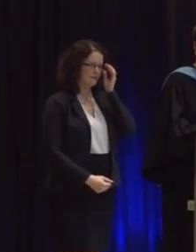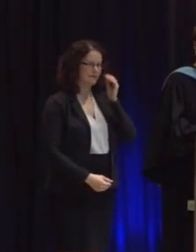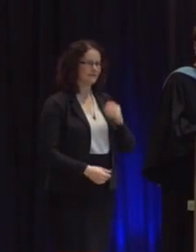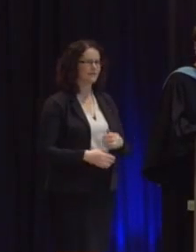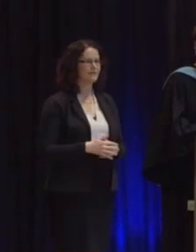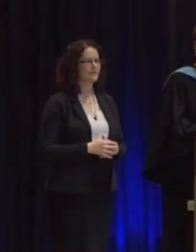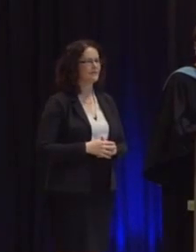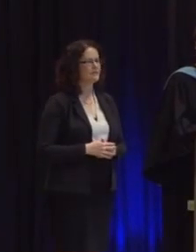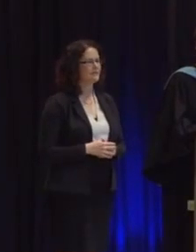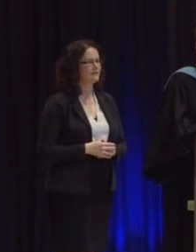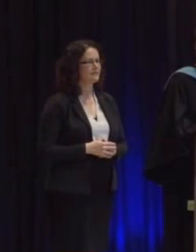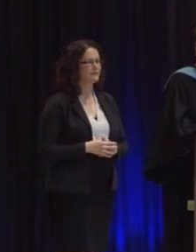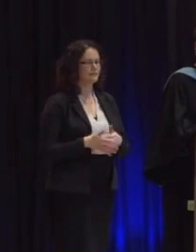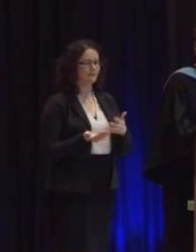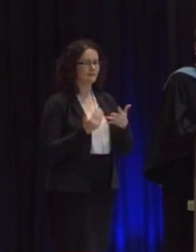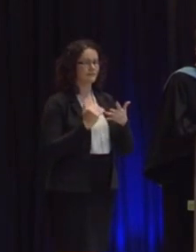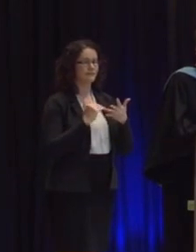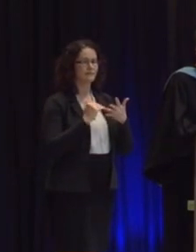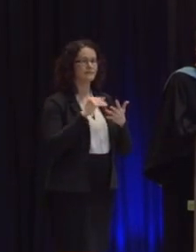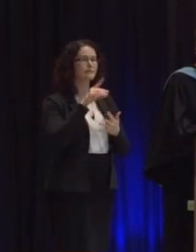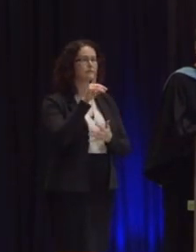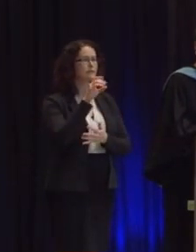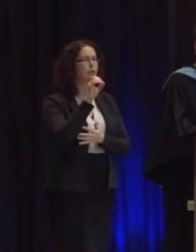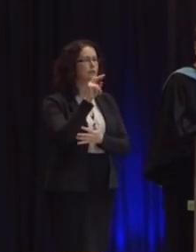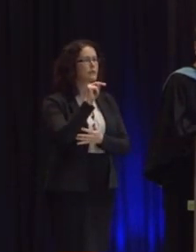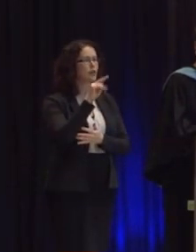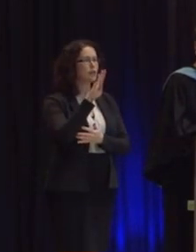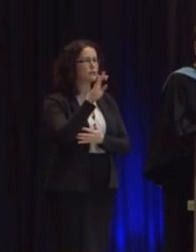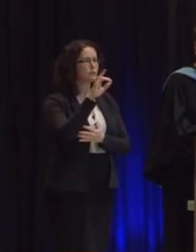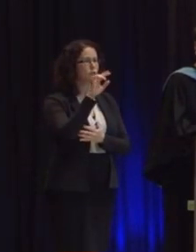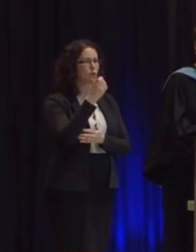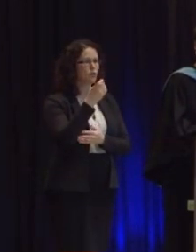We now welcome Don Bureau, President of the